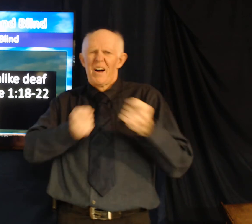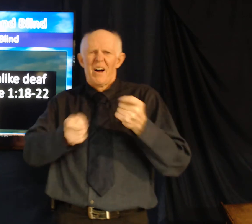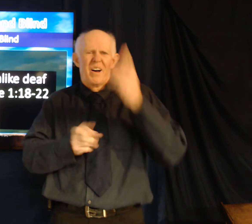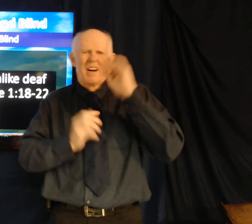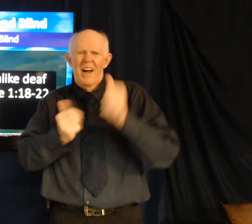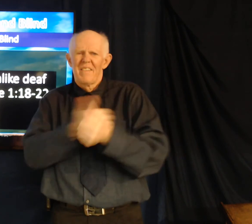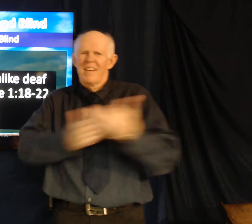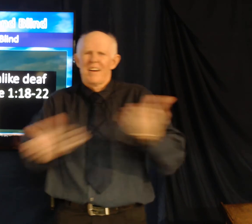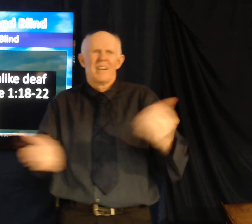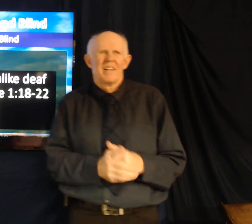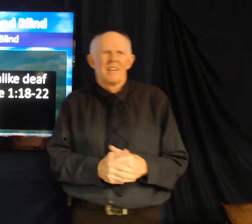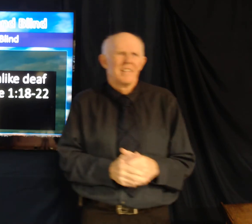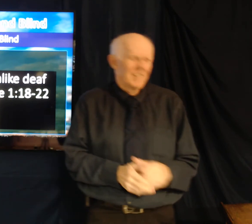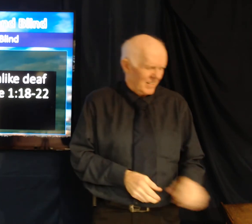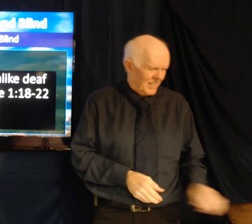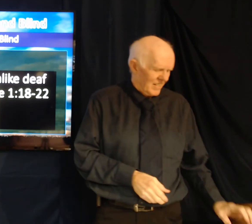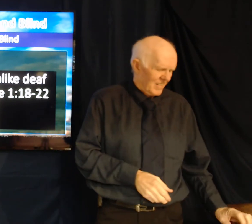God controls everything.